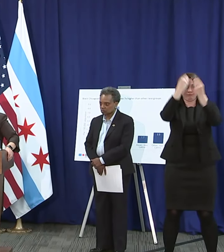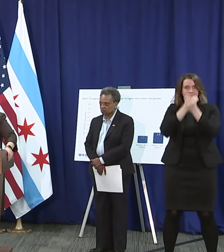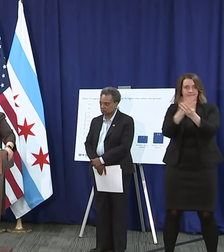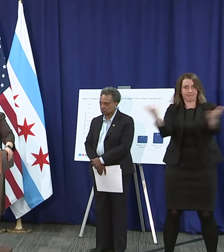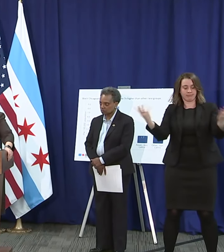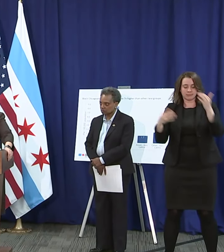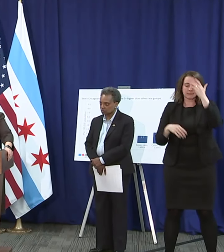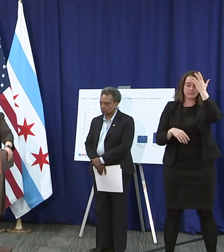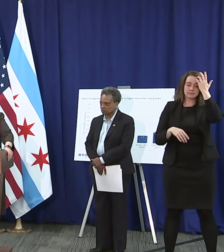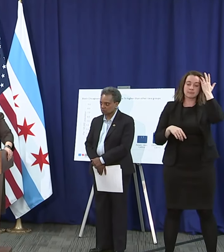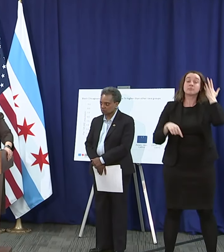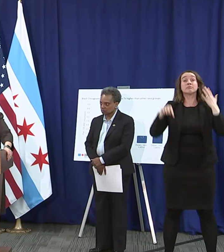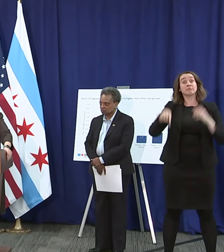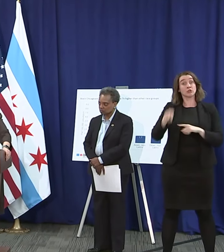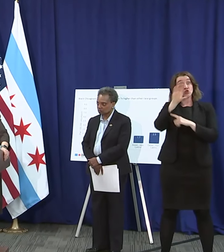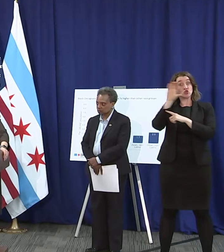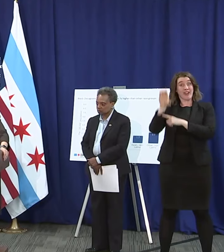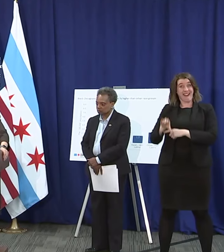we've had approximately